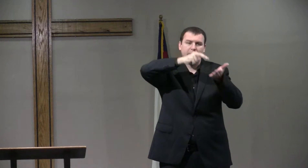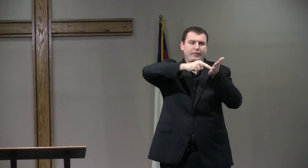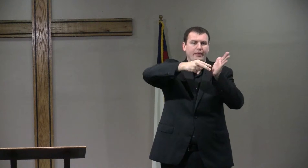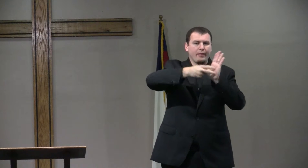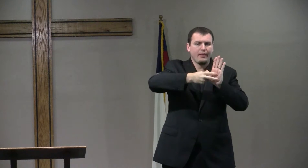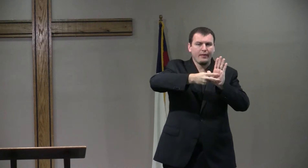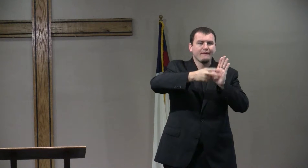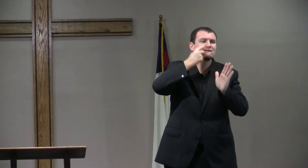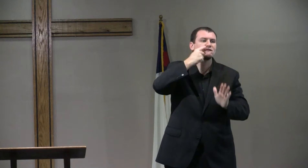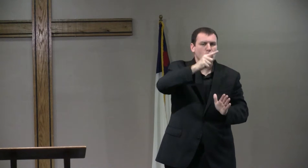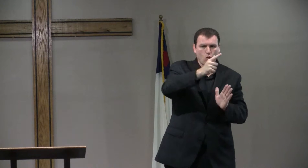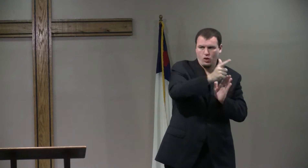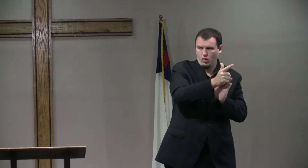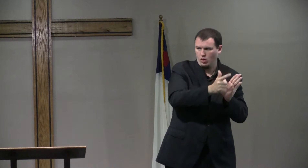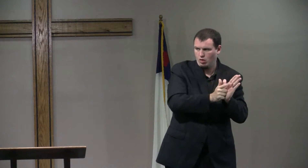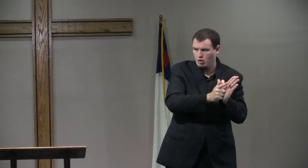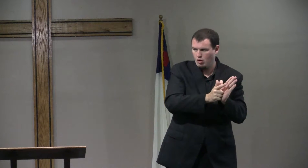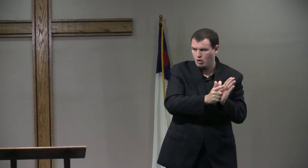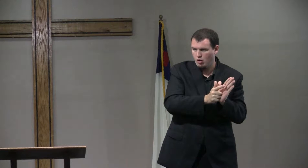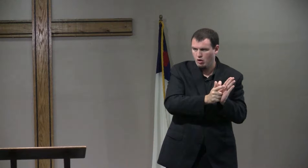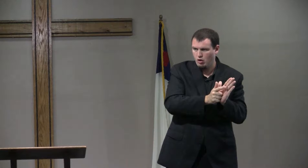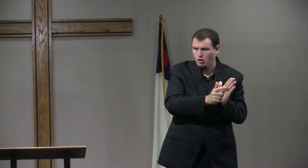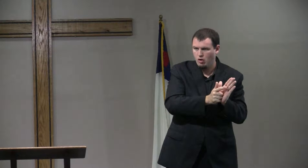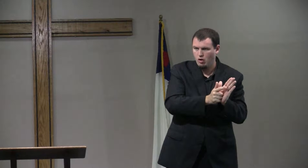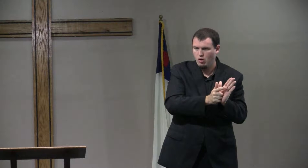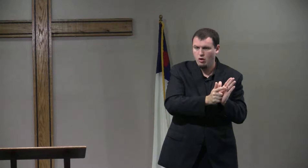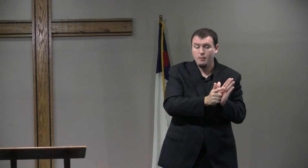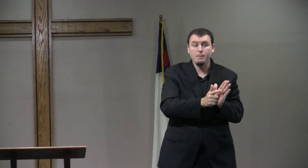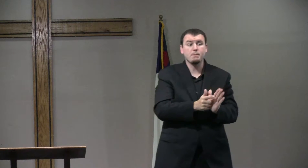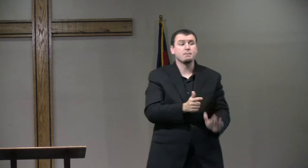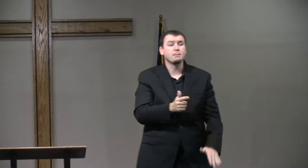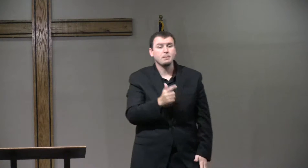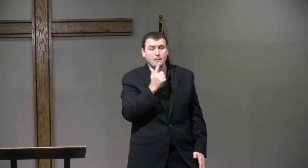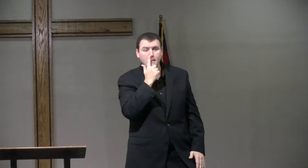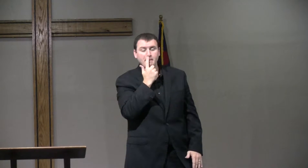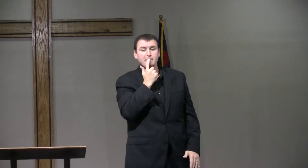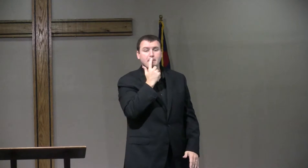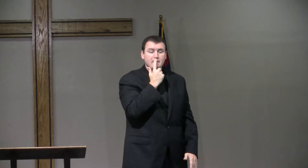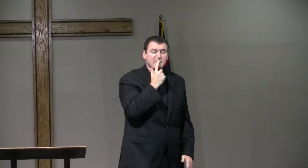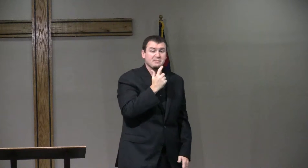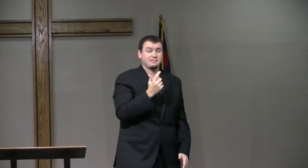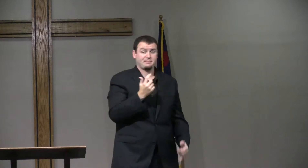help the people to understand the law better.